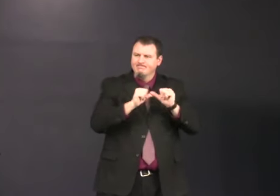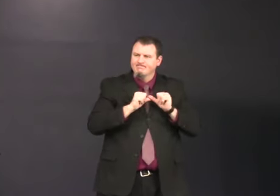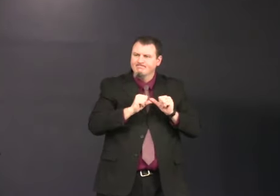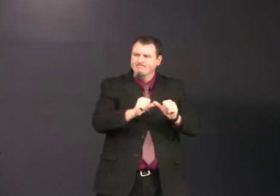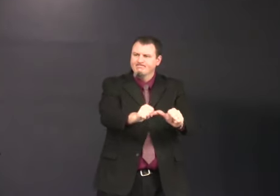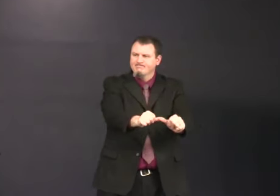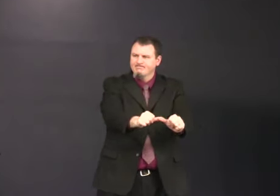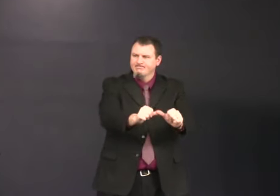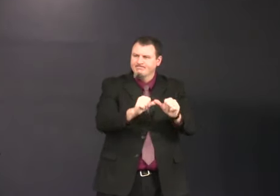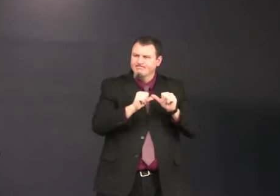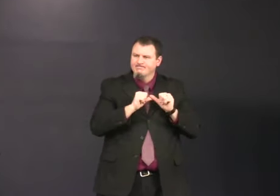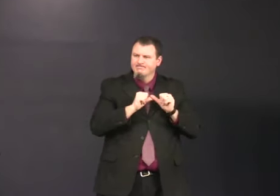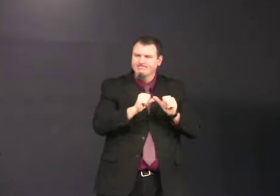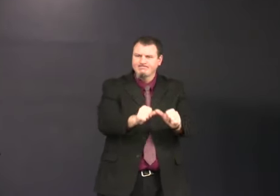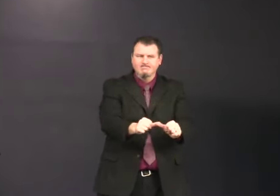persisted.